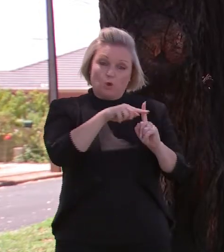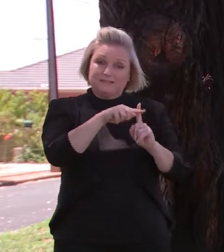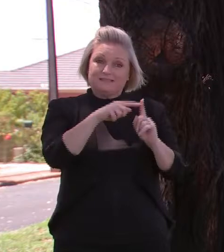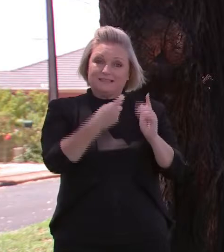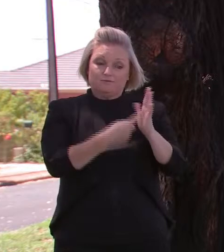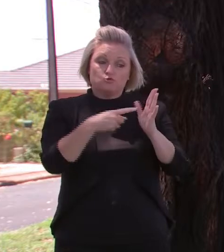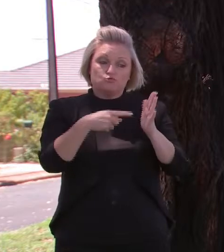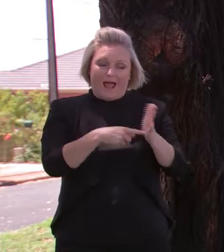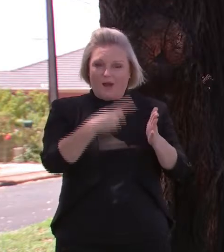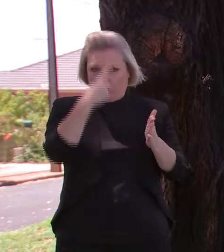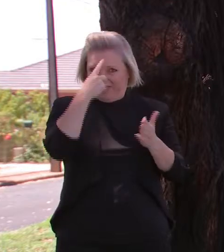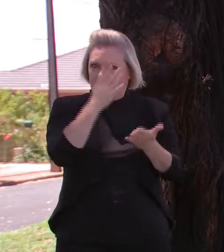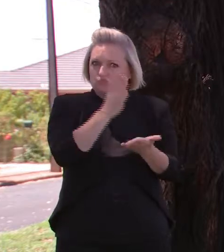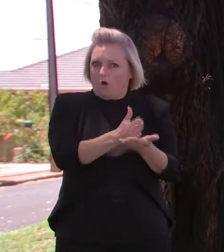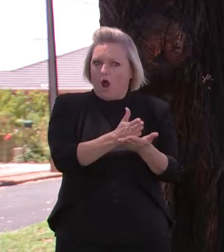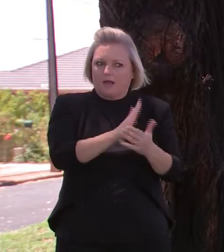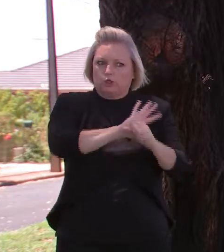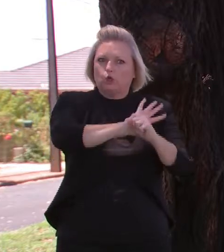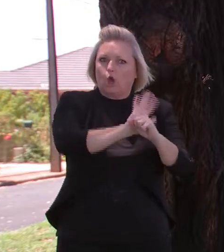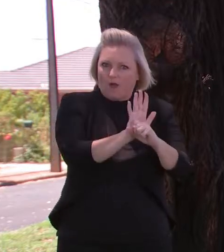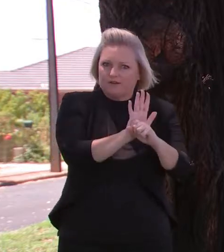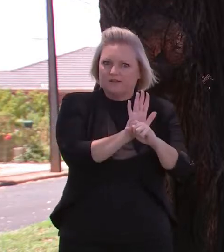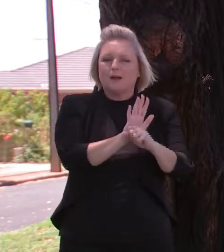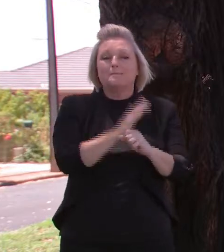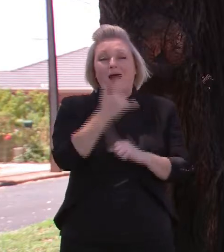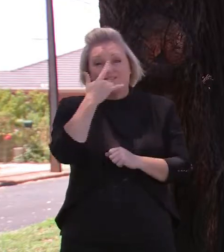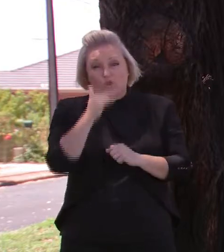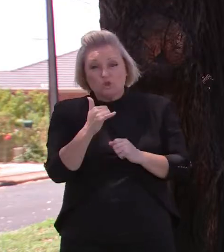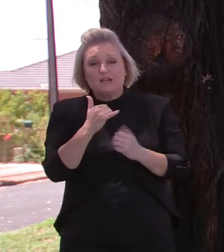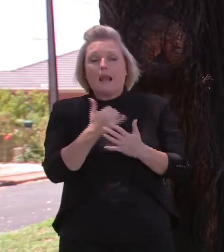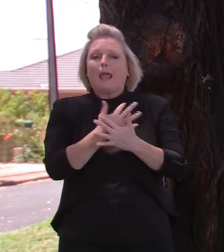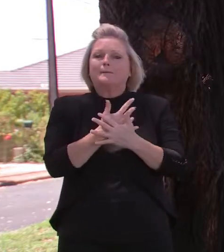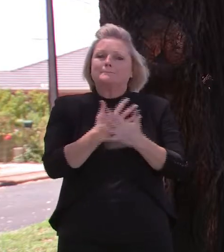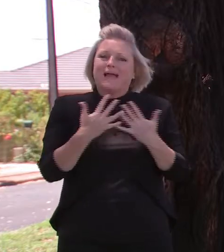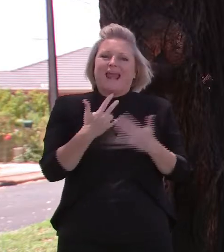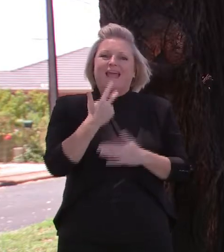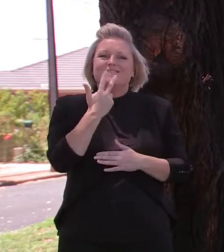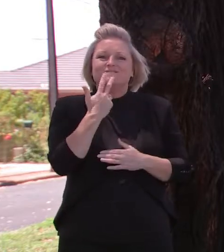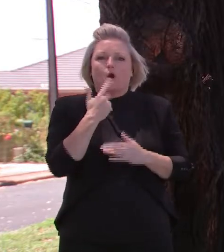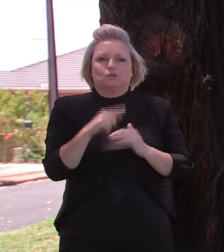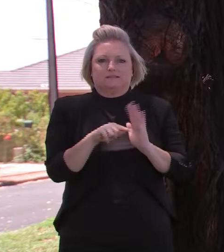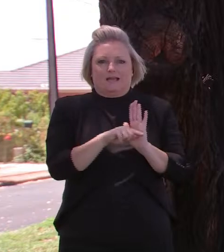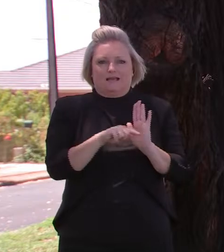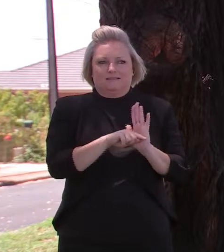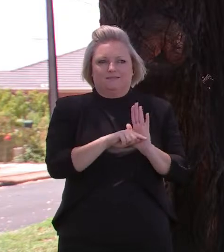genuine COVID positive, but there are many, many false negatives, and so that's why our preference is